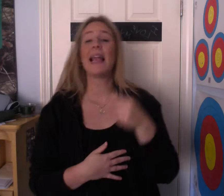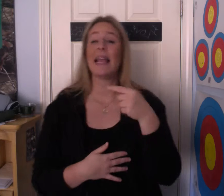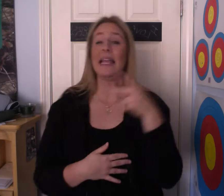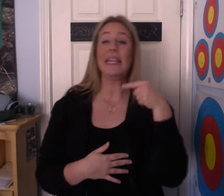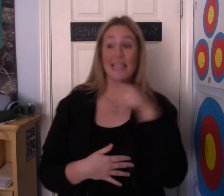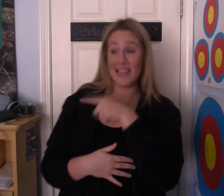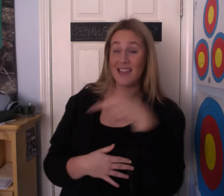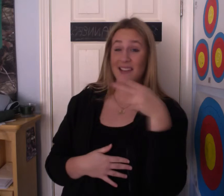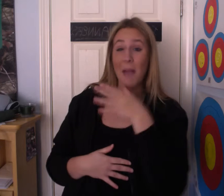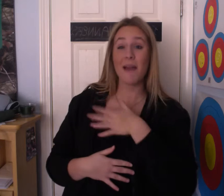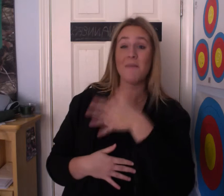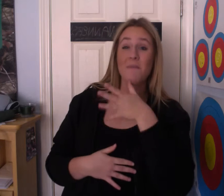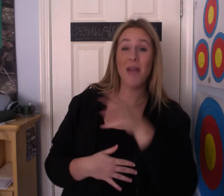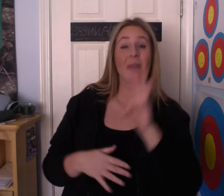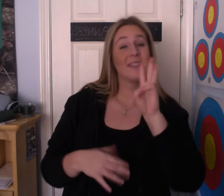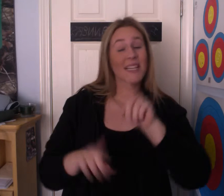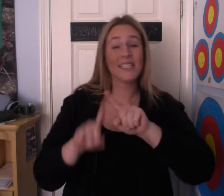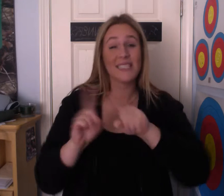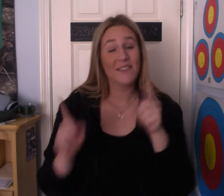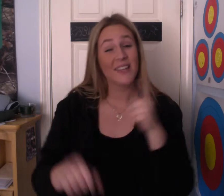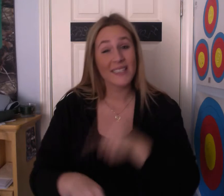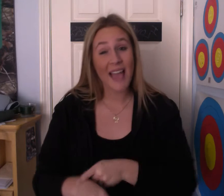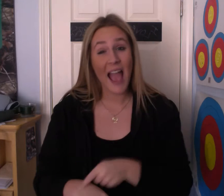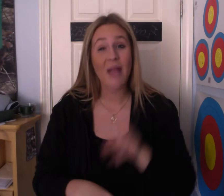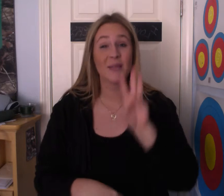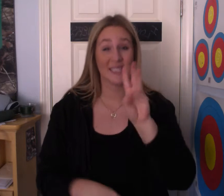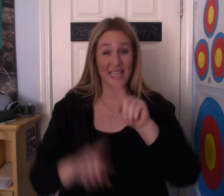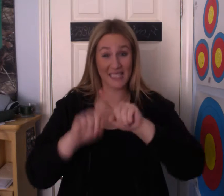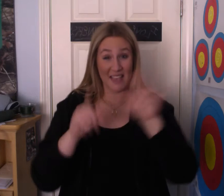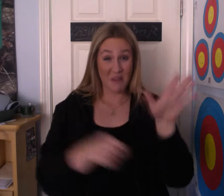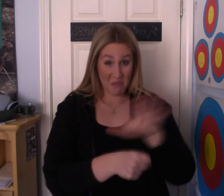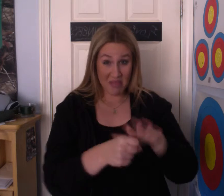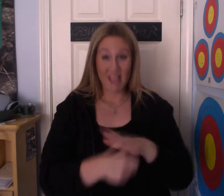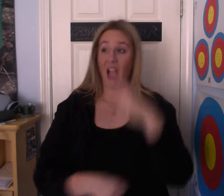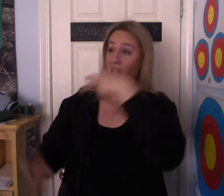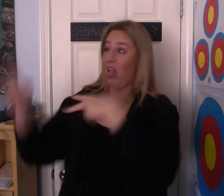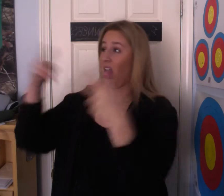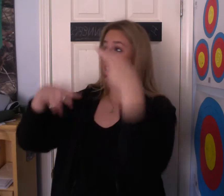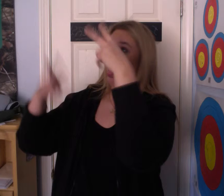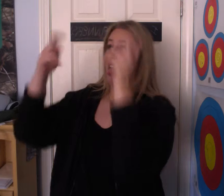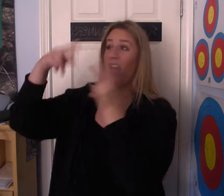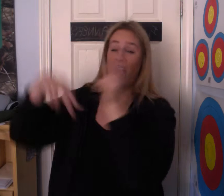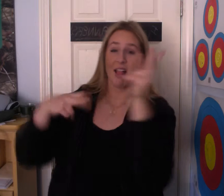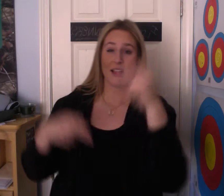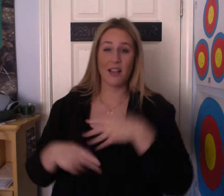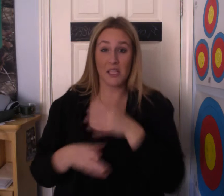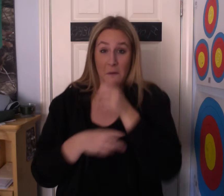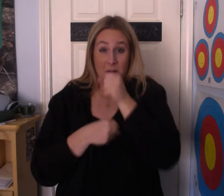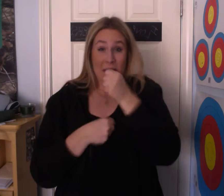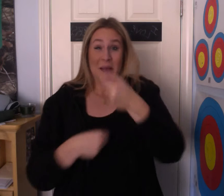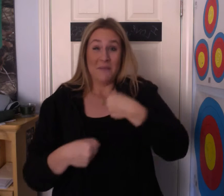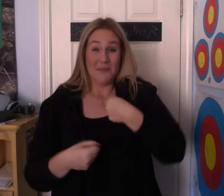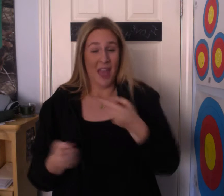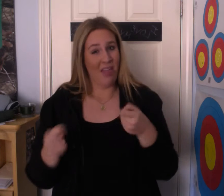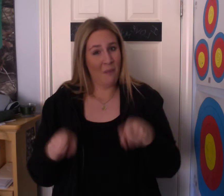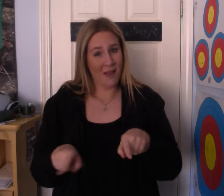mom 6 different times in 6 different directions, suffocating poor little me in the process. As